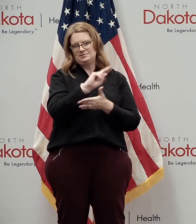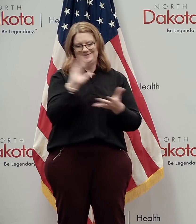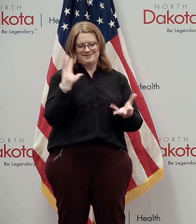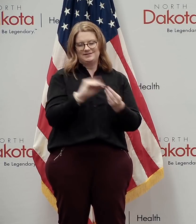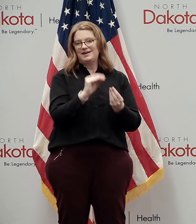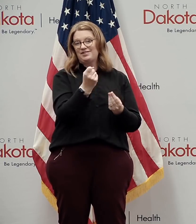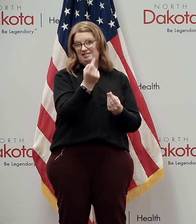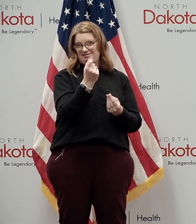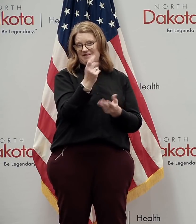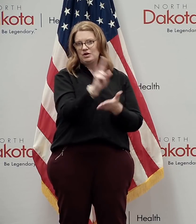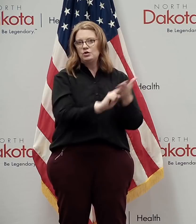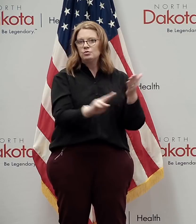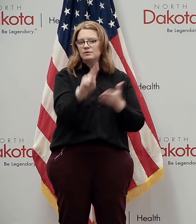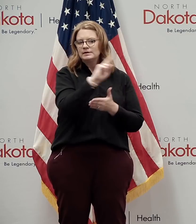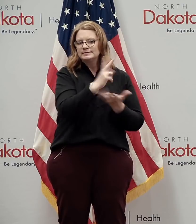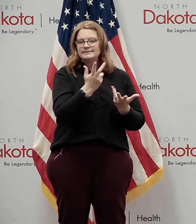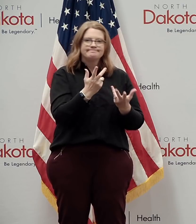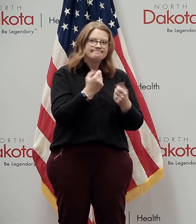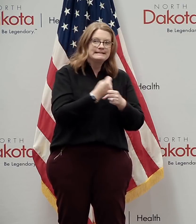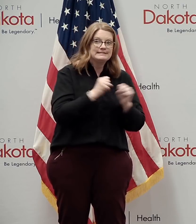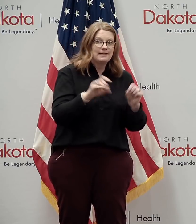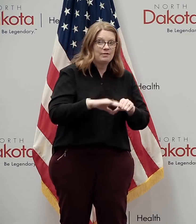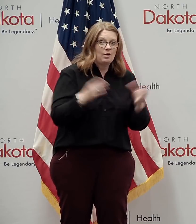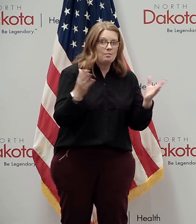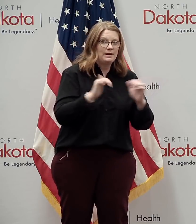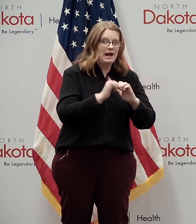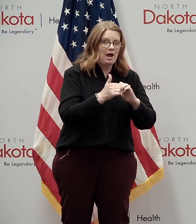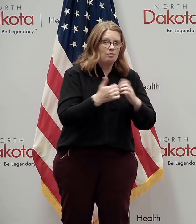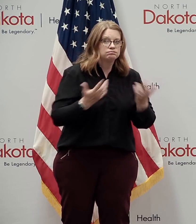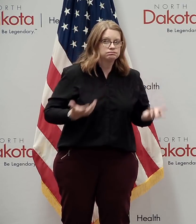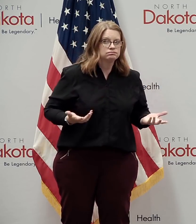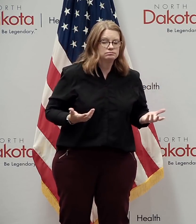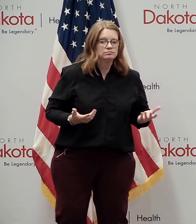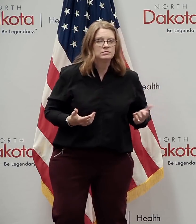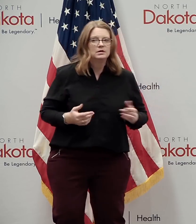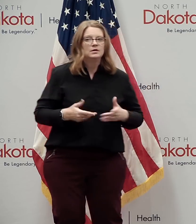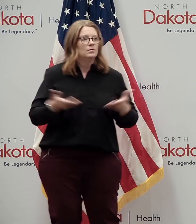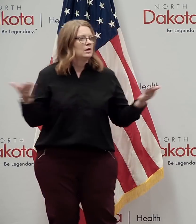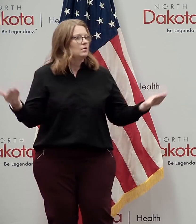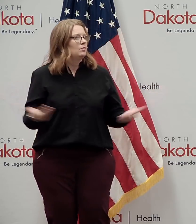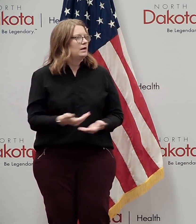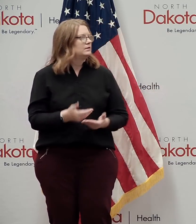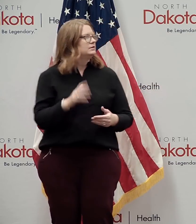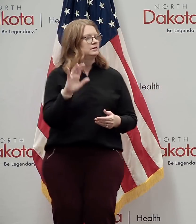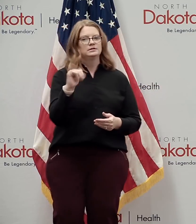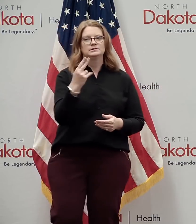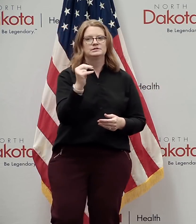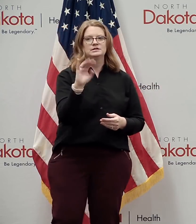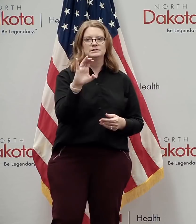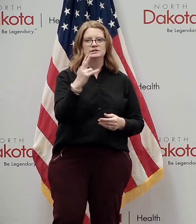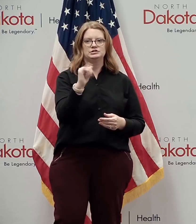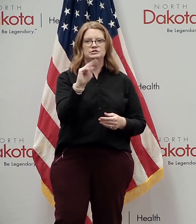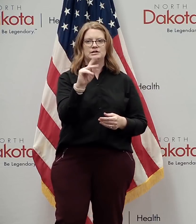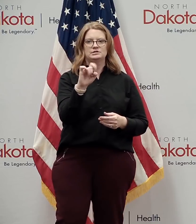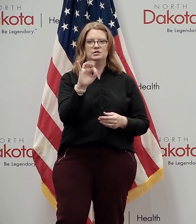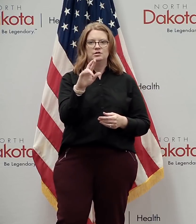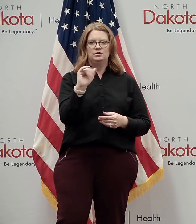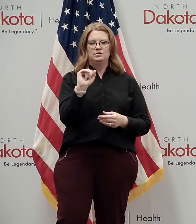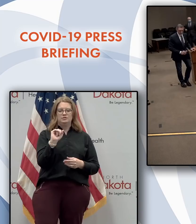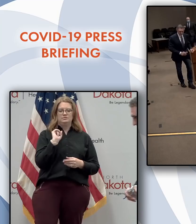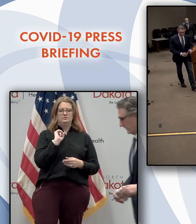of how we're going to safely reopen our college campuses in the fall. So again, we want to welcome Chancellor Hagerott. Thank you for being here.